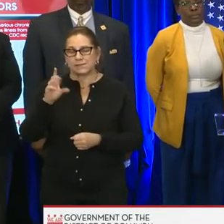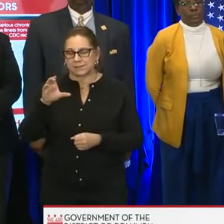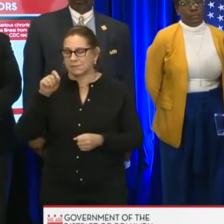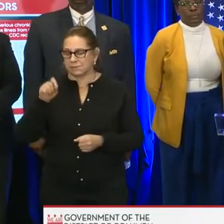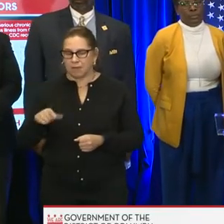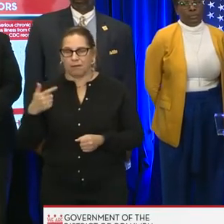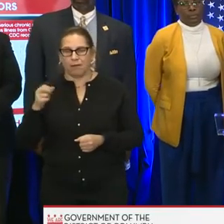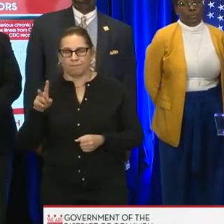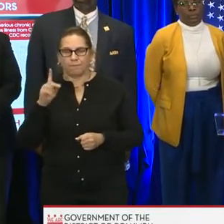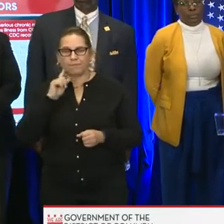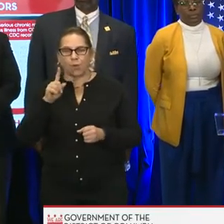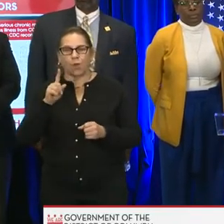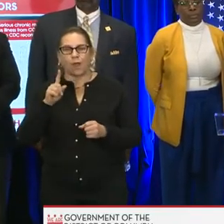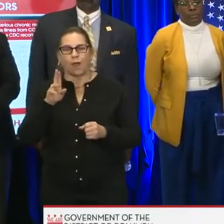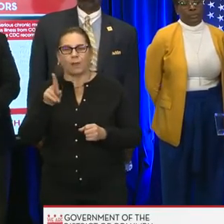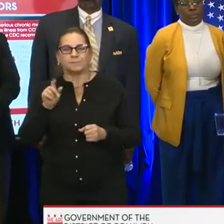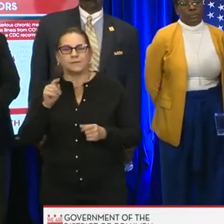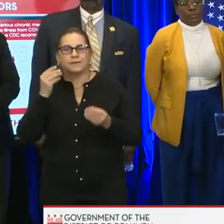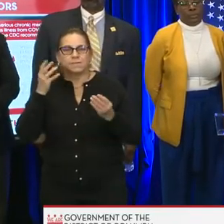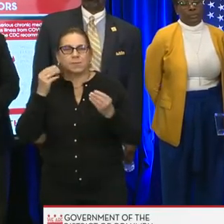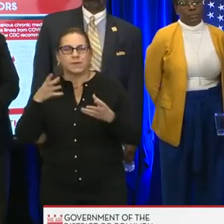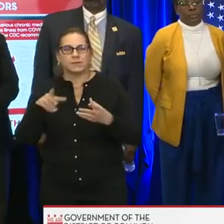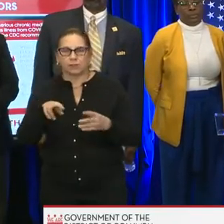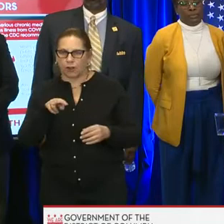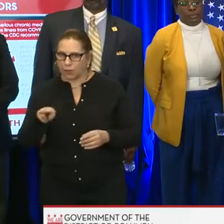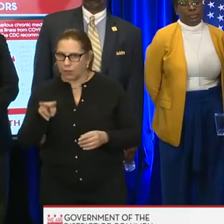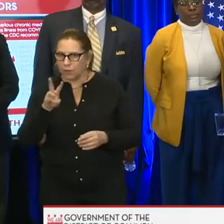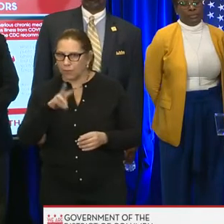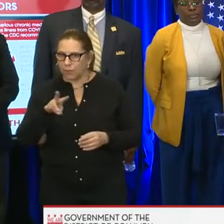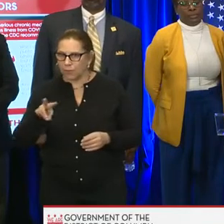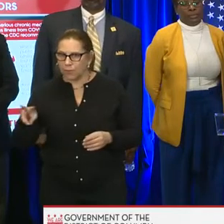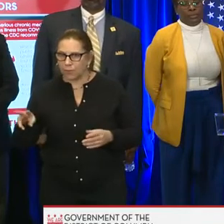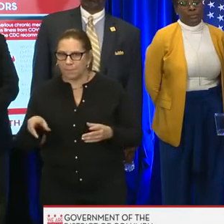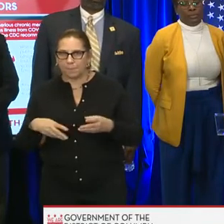coronavirus.dc.gov for up-to-date information and guidance.